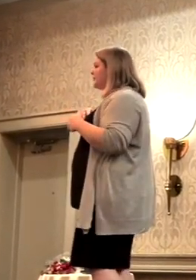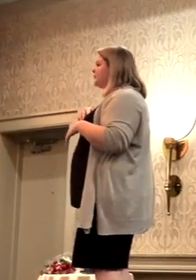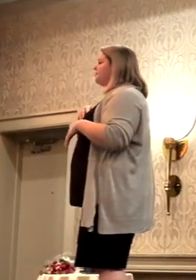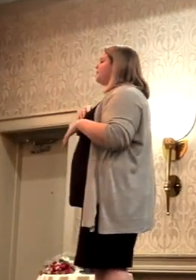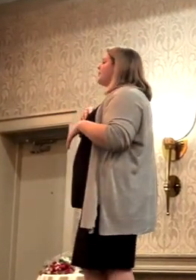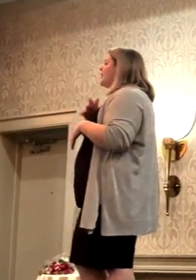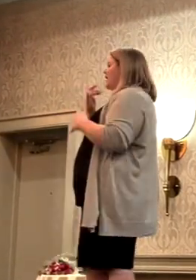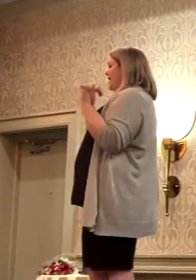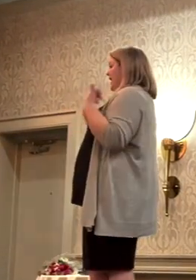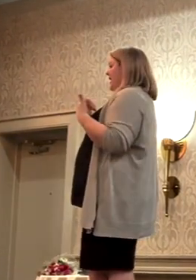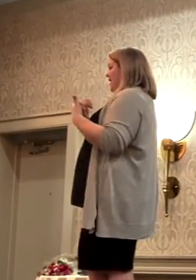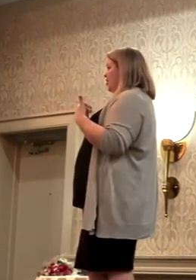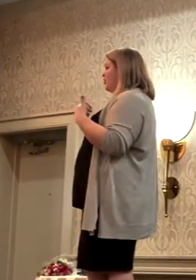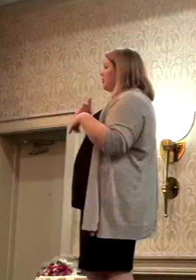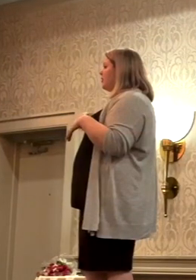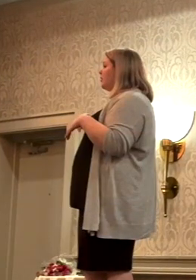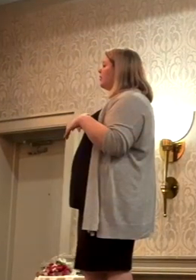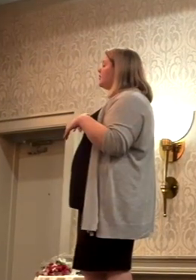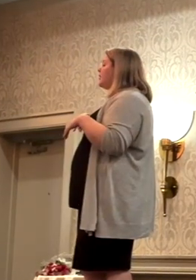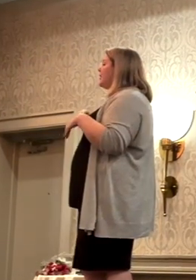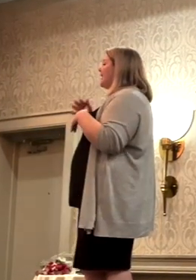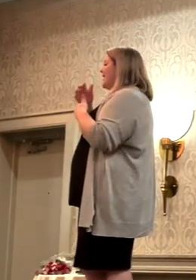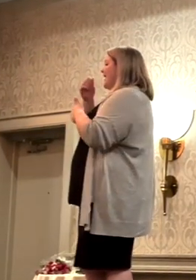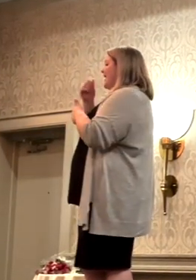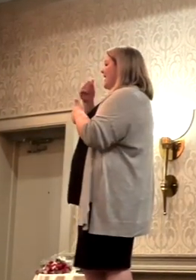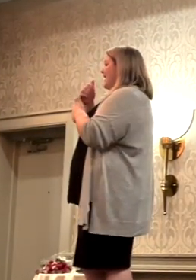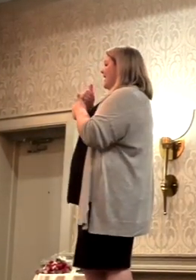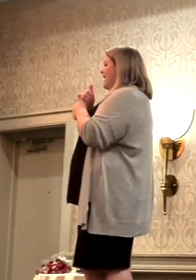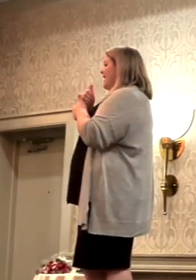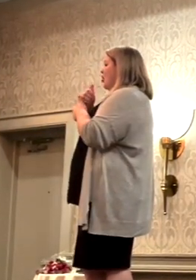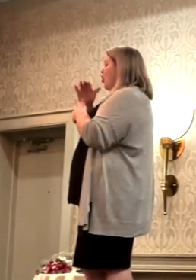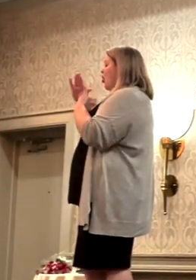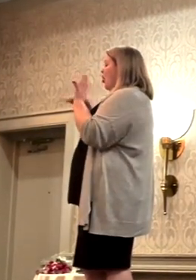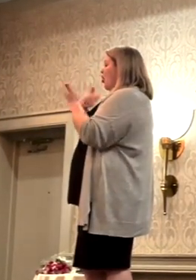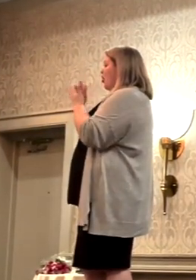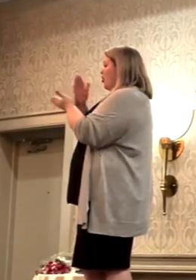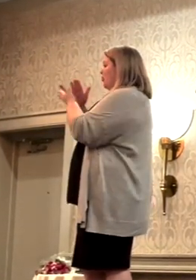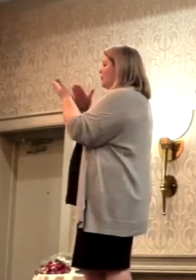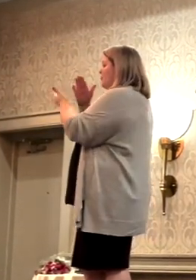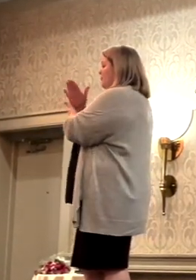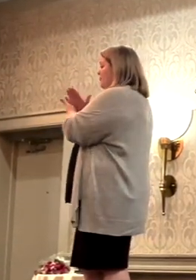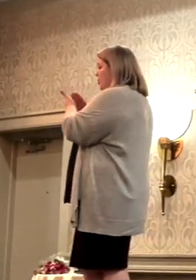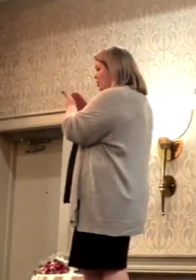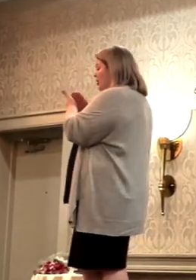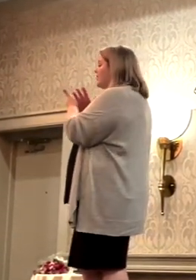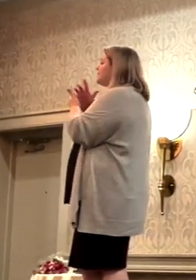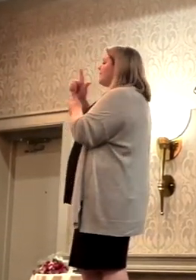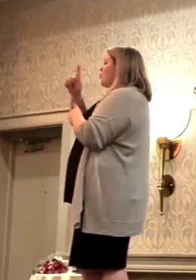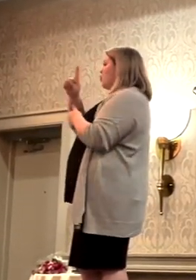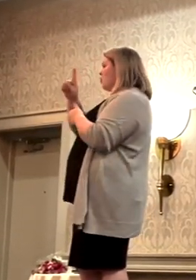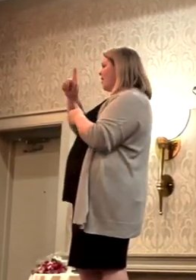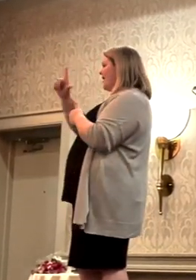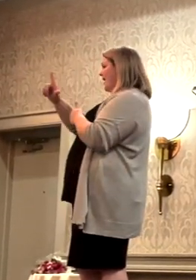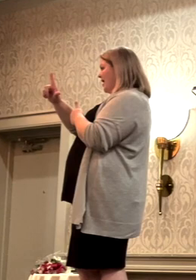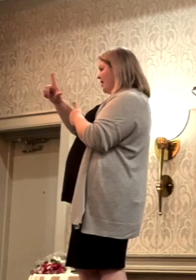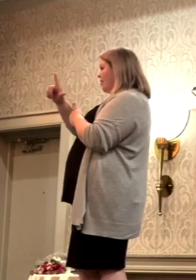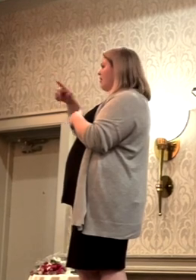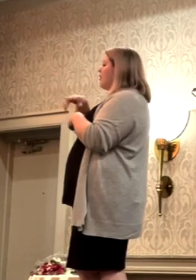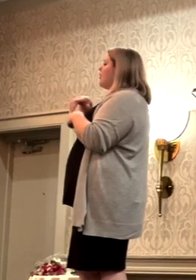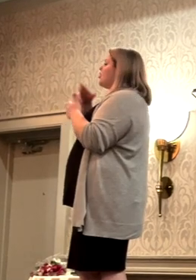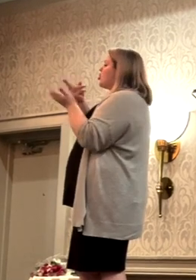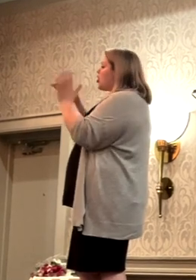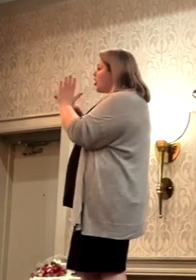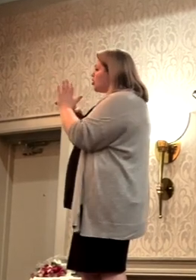teaching every section of 1L, criminal law, contracts, civil